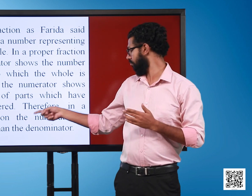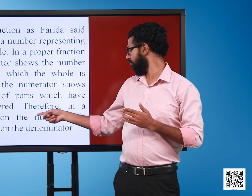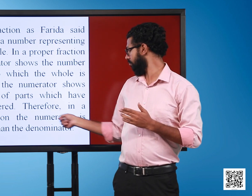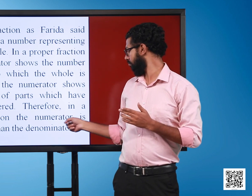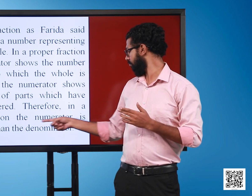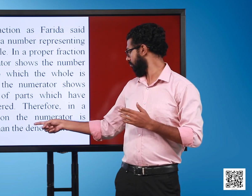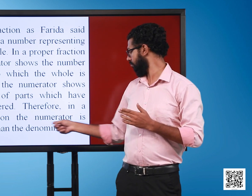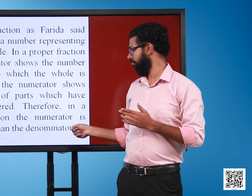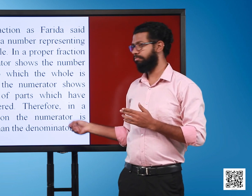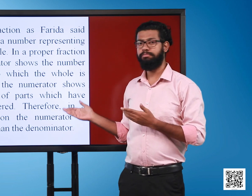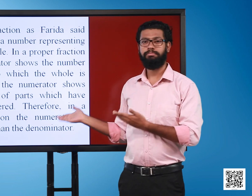always less than the denominator.